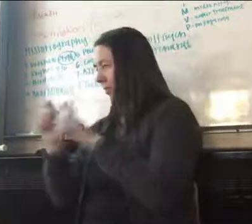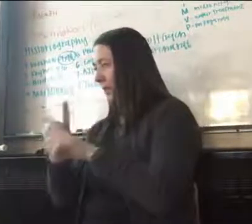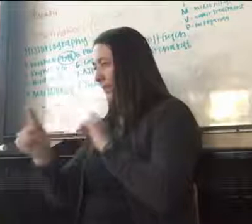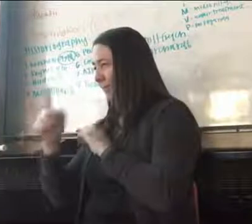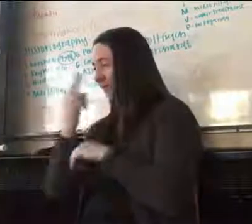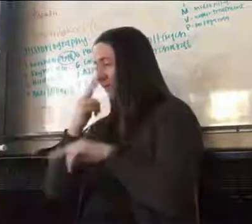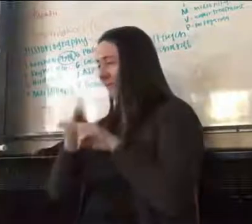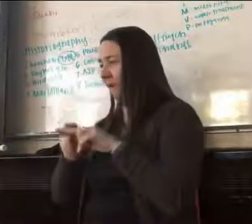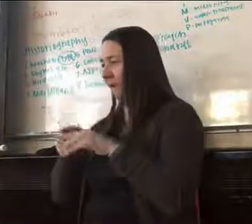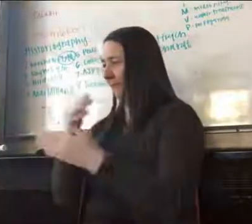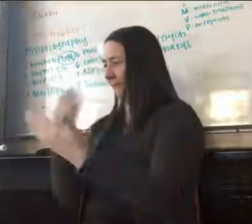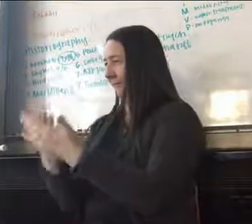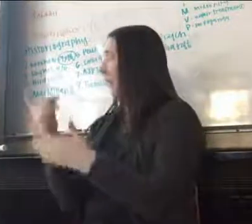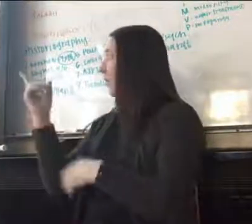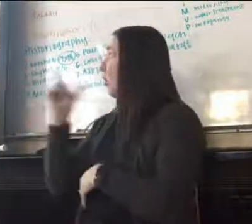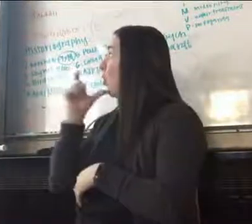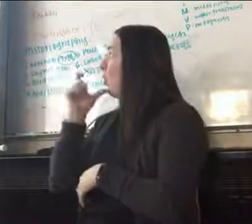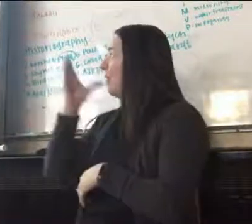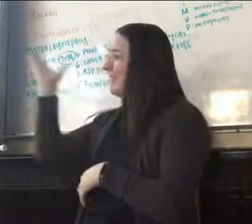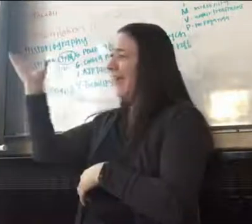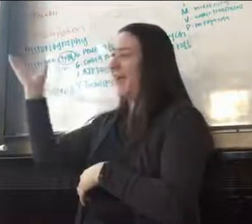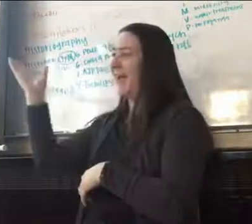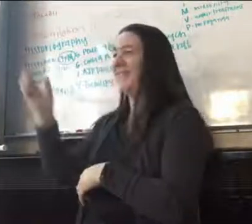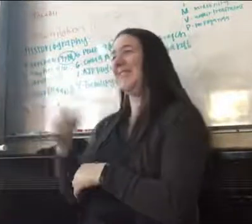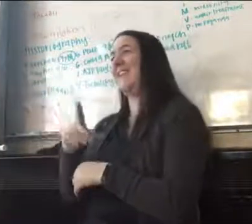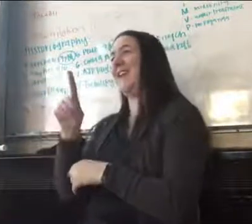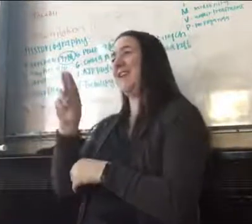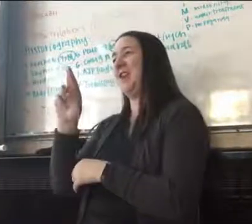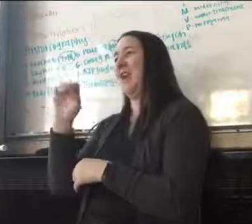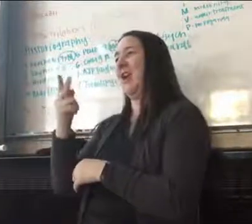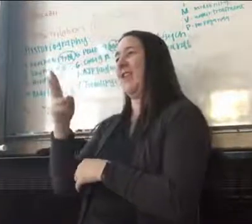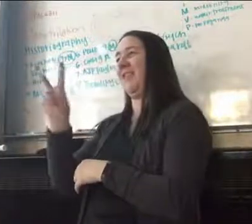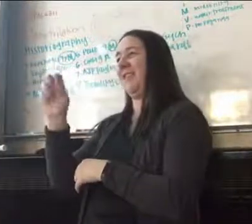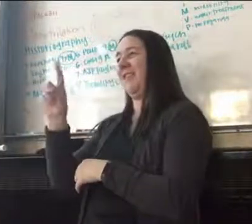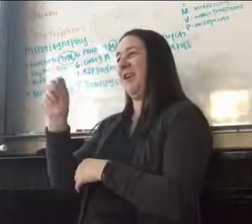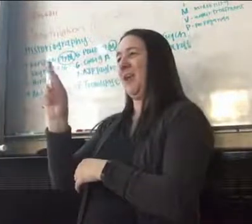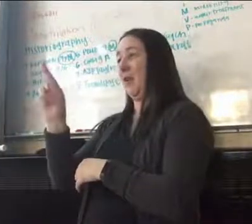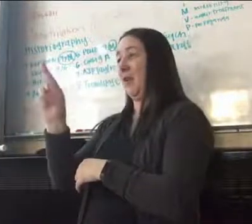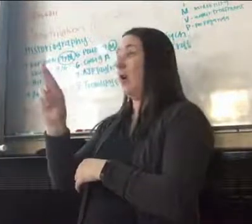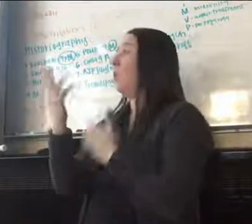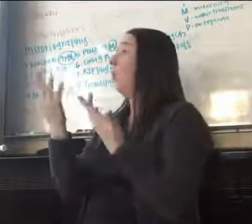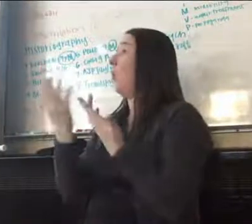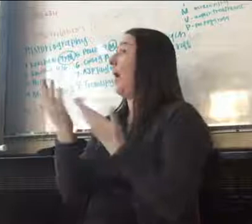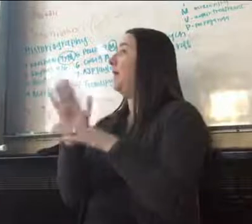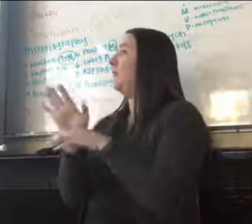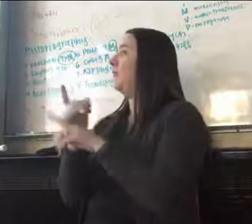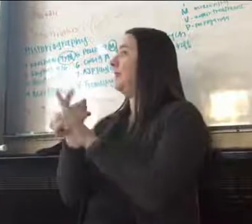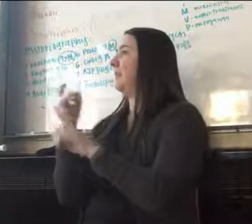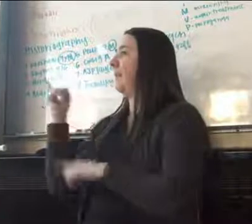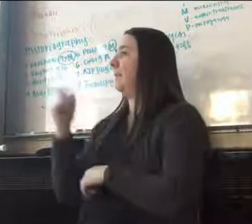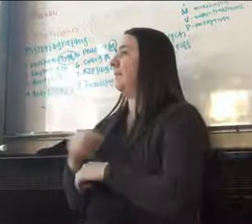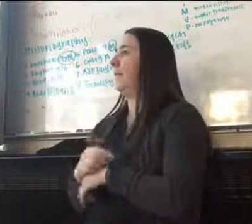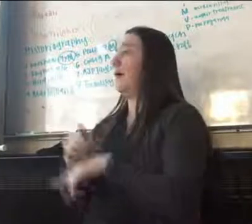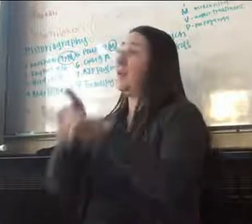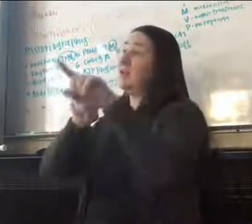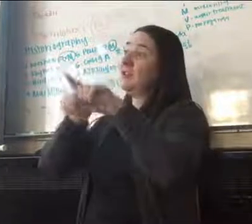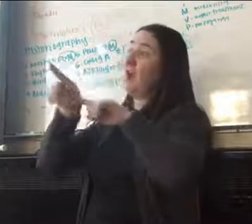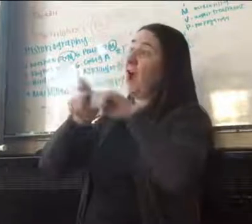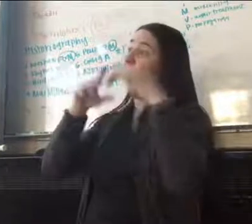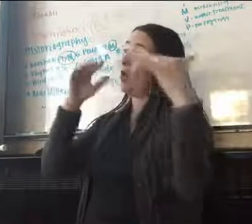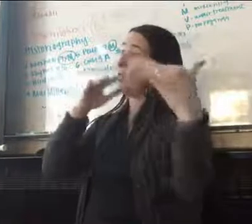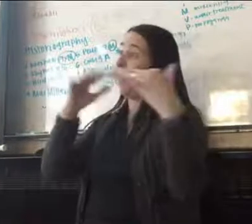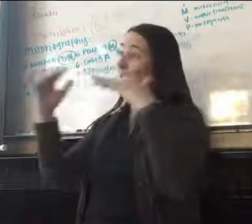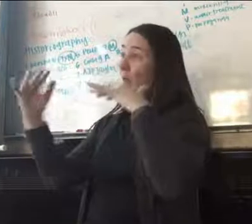fun fact. Cool. Who is this? Darth Vader. Darth Vader. What TV show or movie is he from?